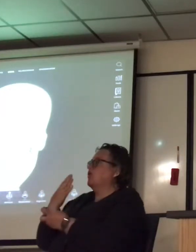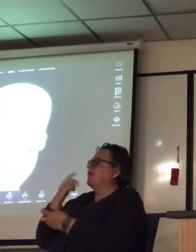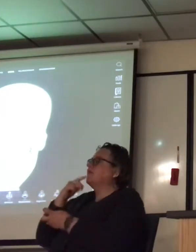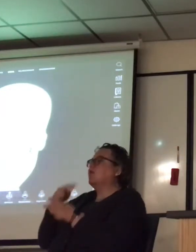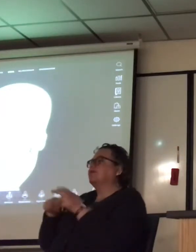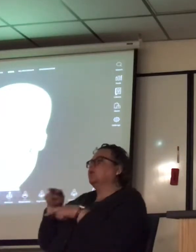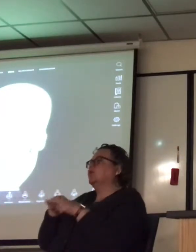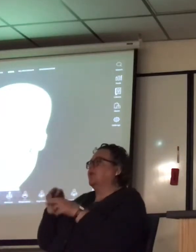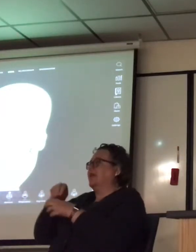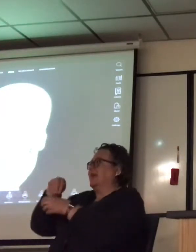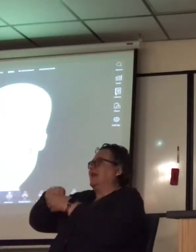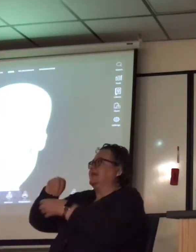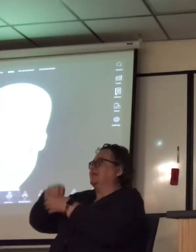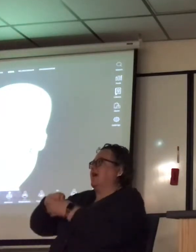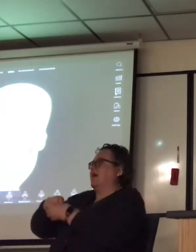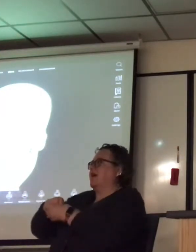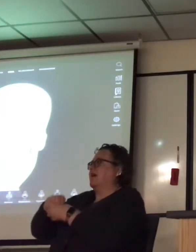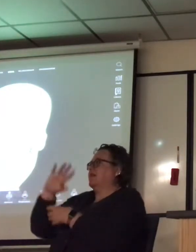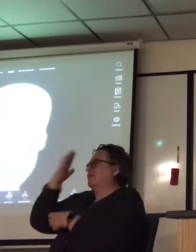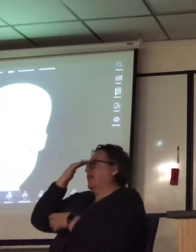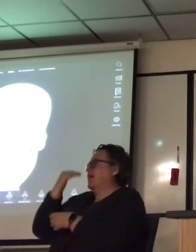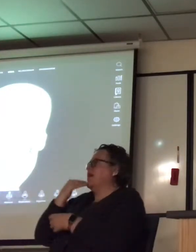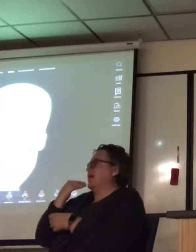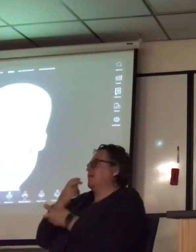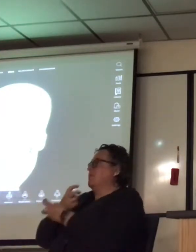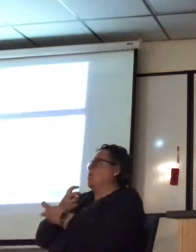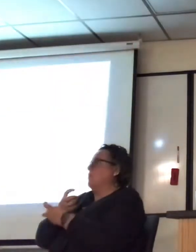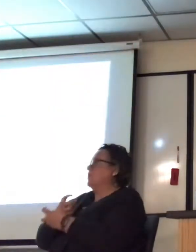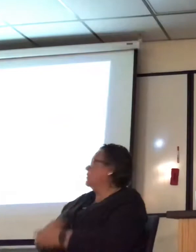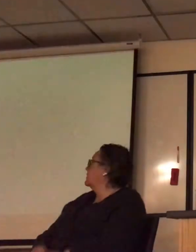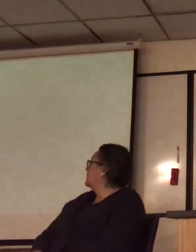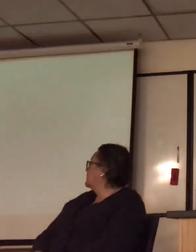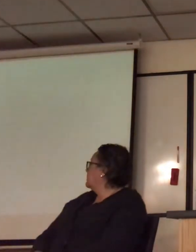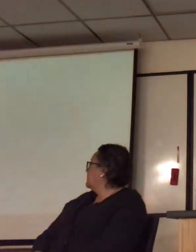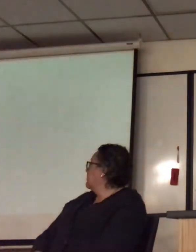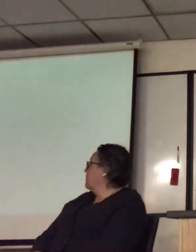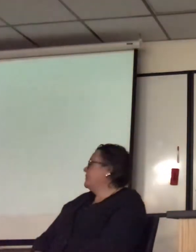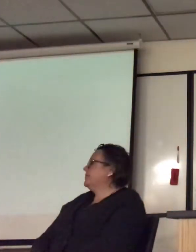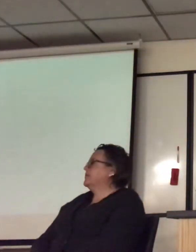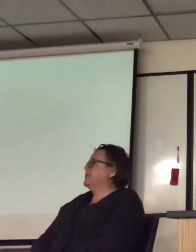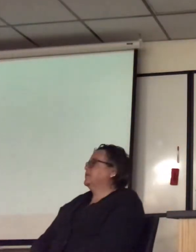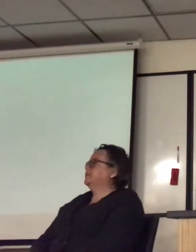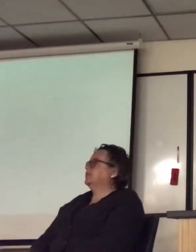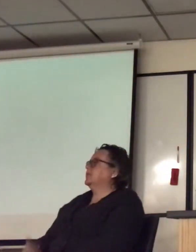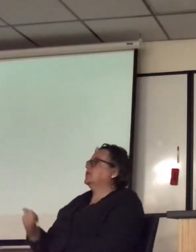inside of the head bones. Go back to the app.